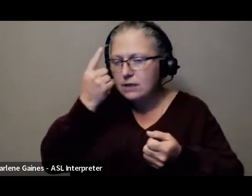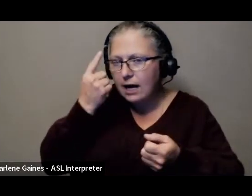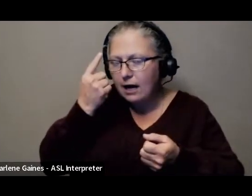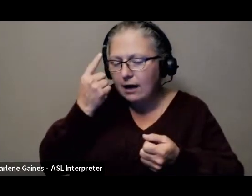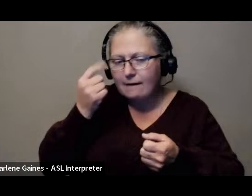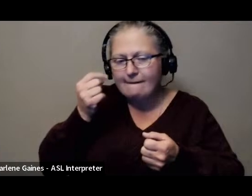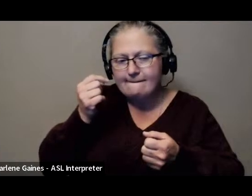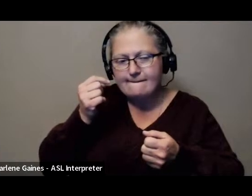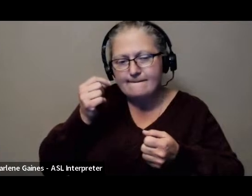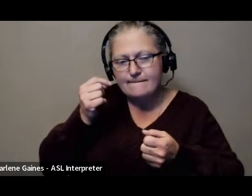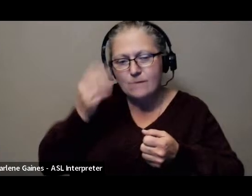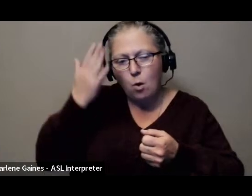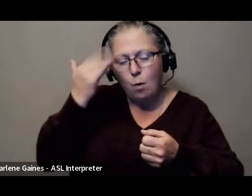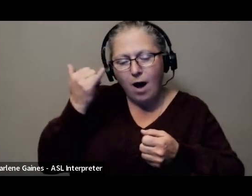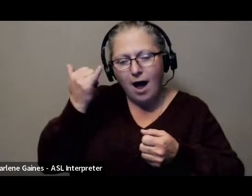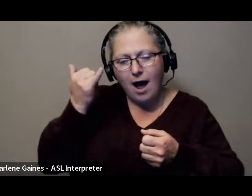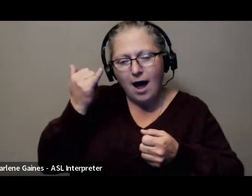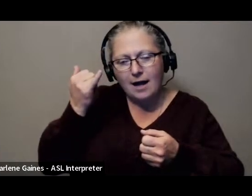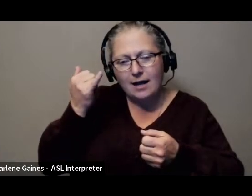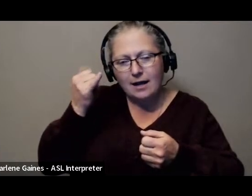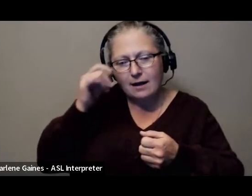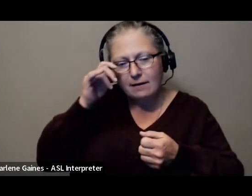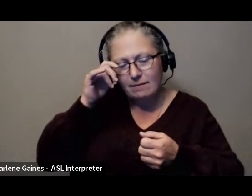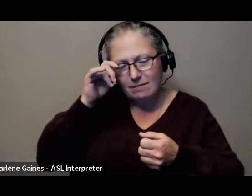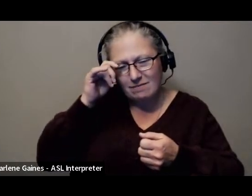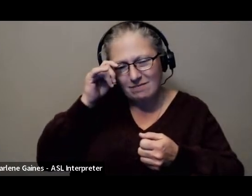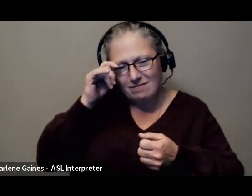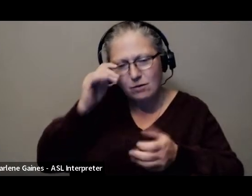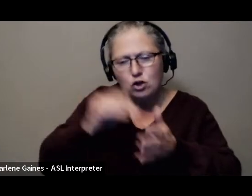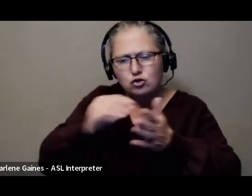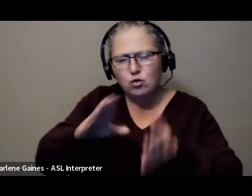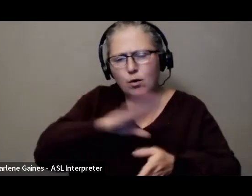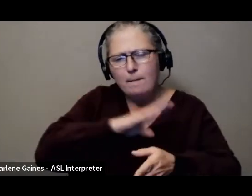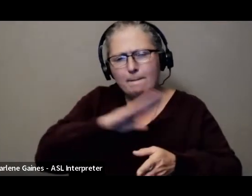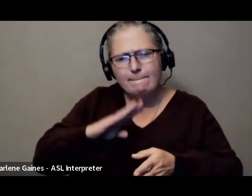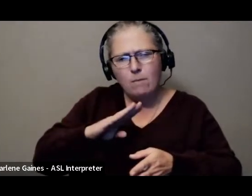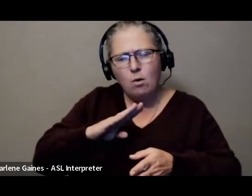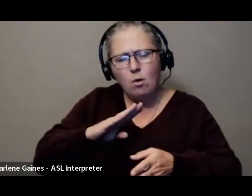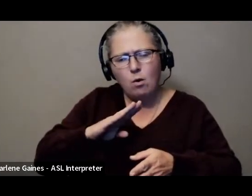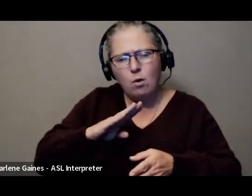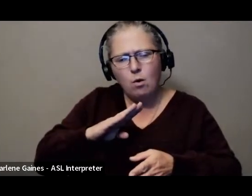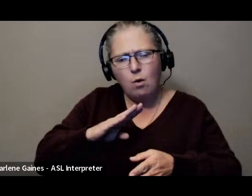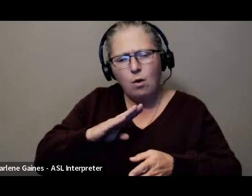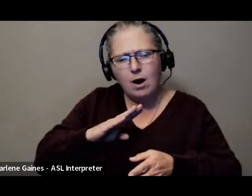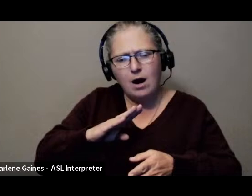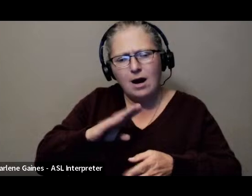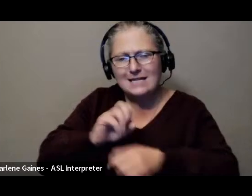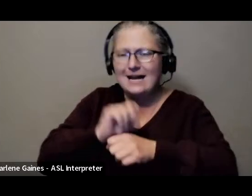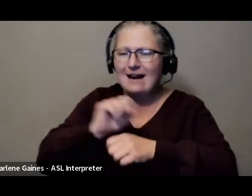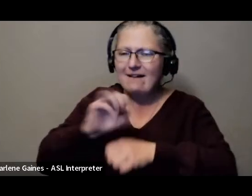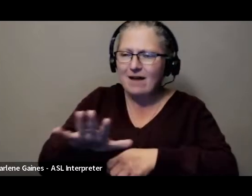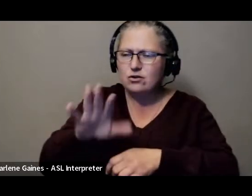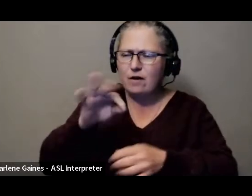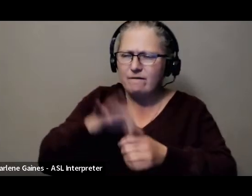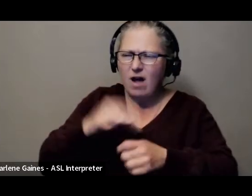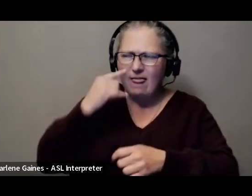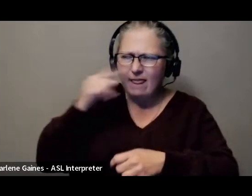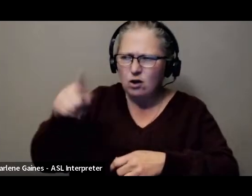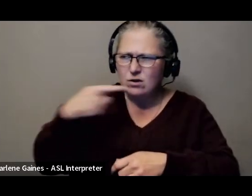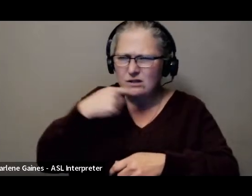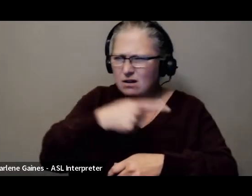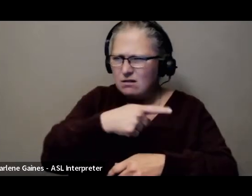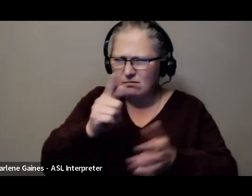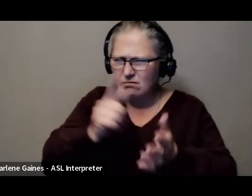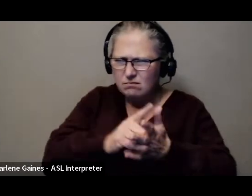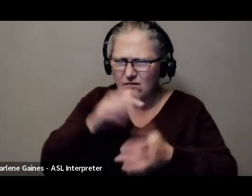understand why student board members, it's an advisory vote. And I think you said they weren't